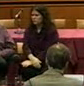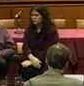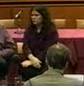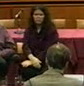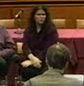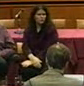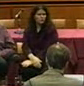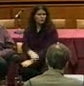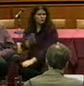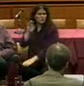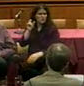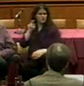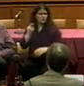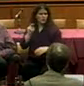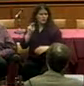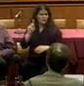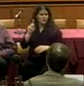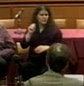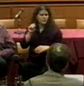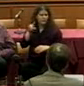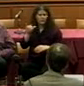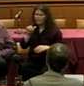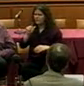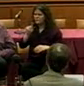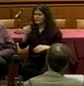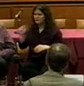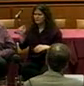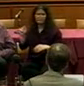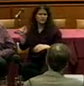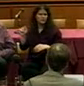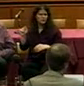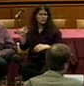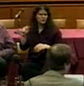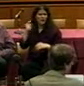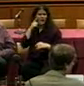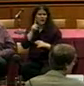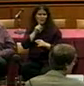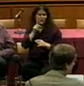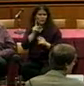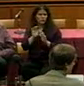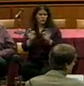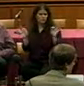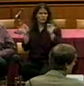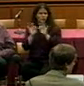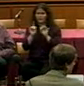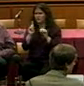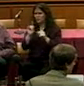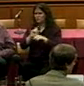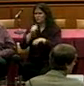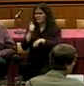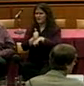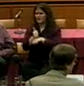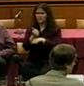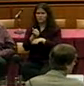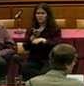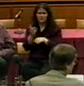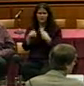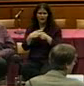Brian Daly, AT&T. Yeah, I think this is very important that we do establish a process, and this tool sounds